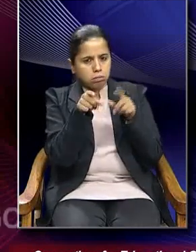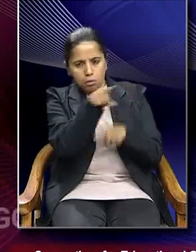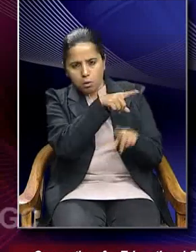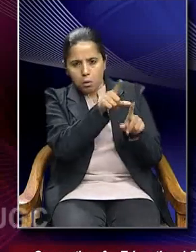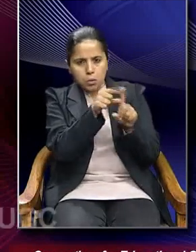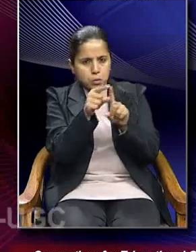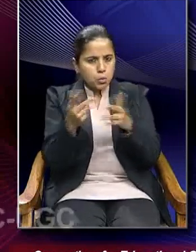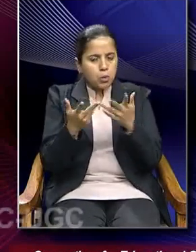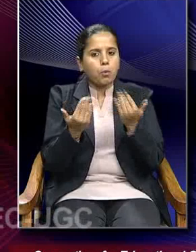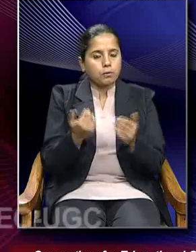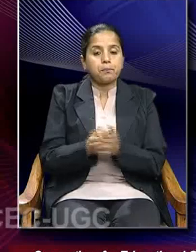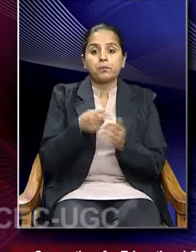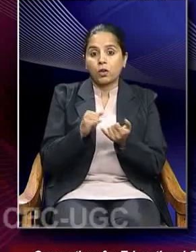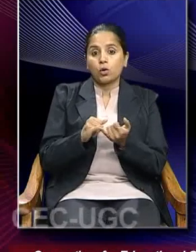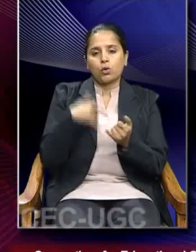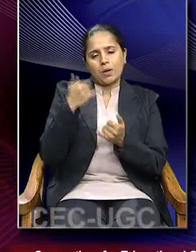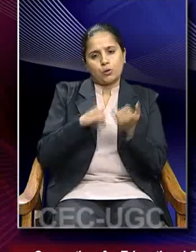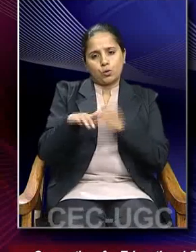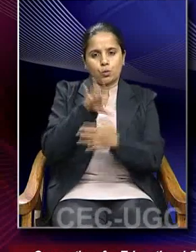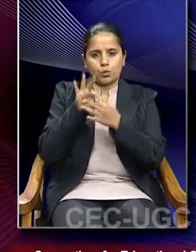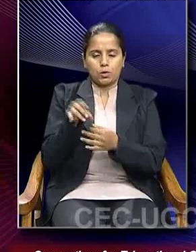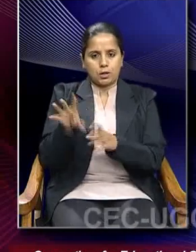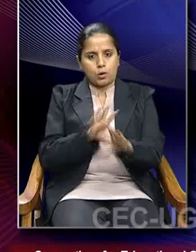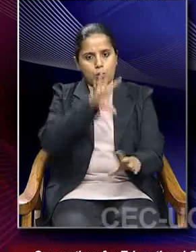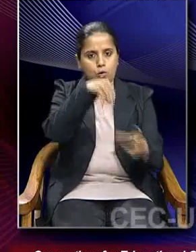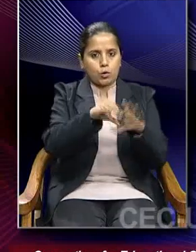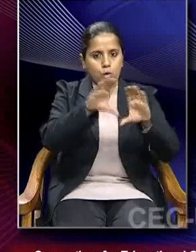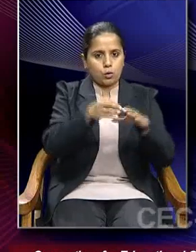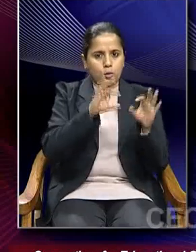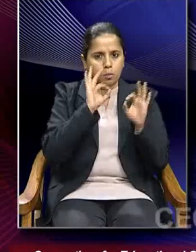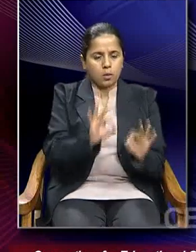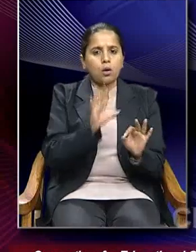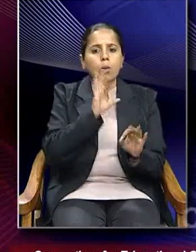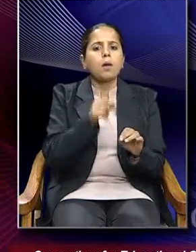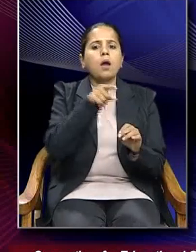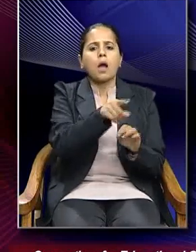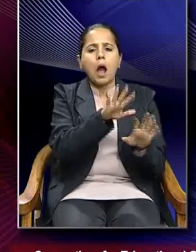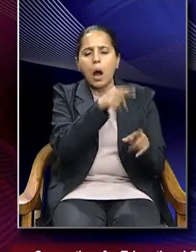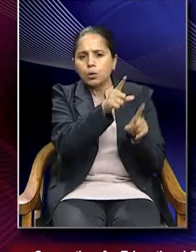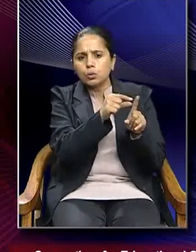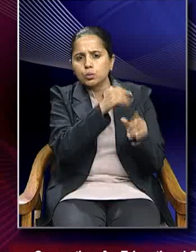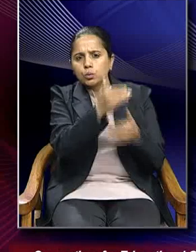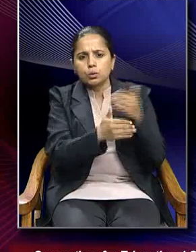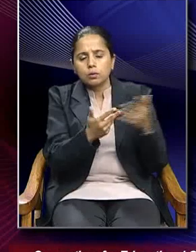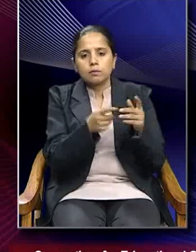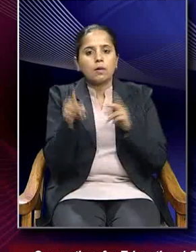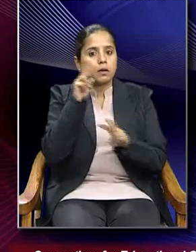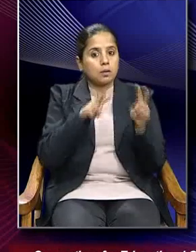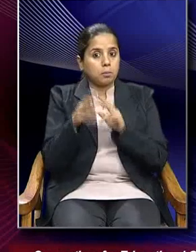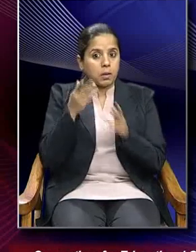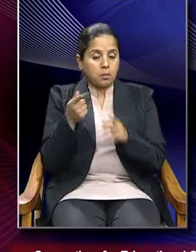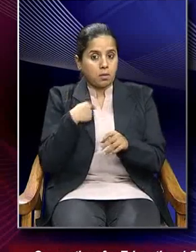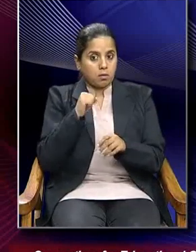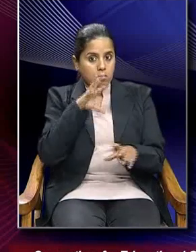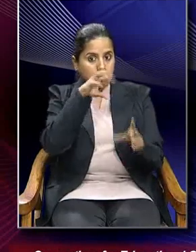When sociologists join a group for a period to get an accurate sense of how it operates, so you either become an